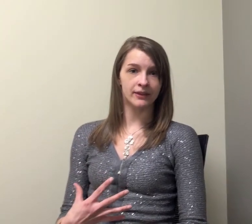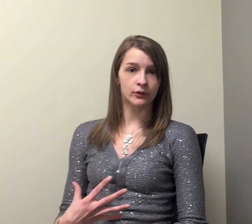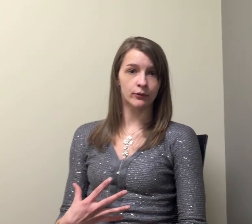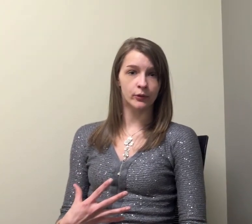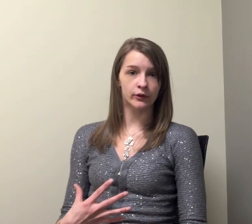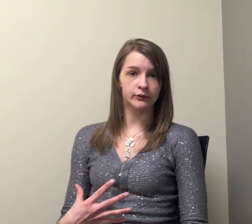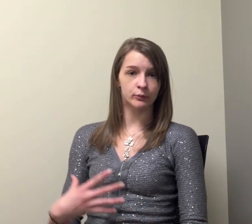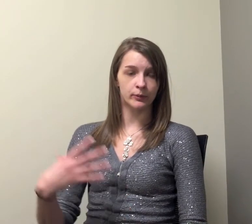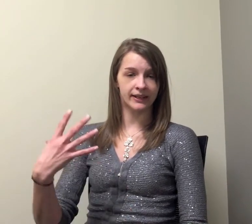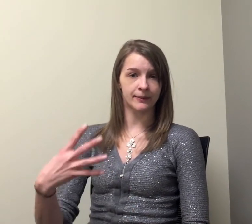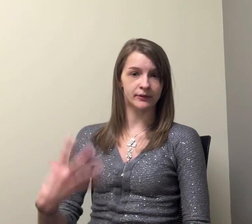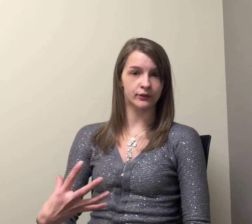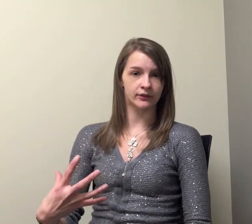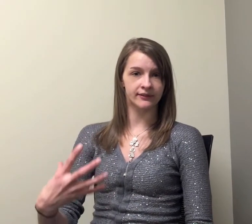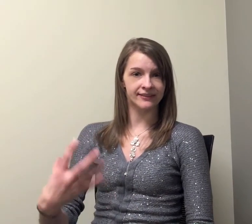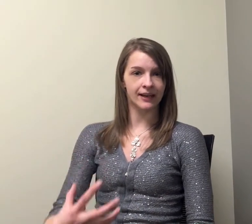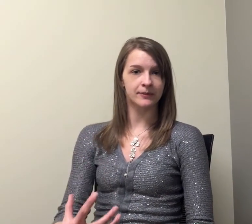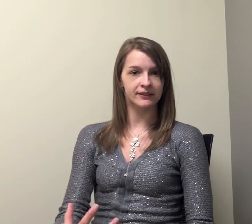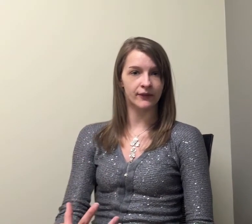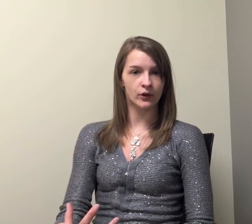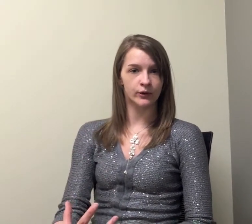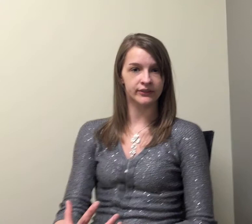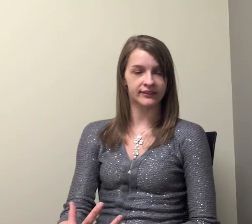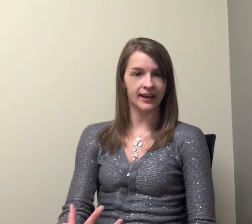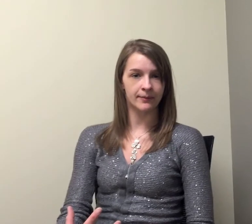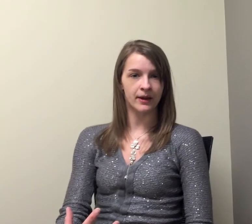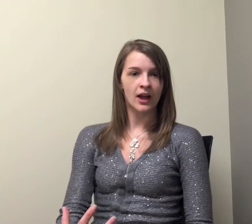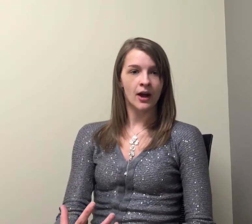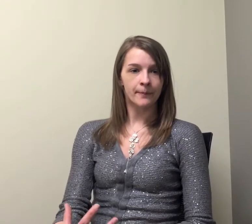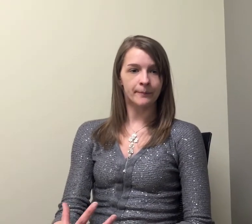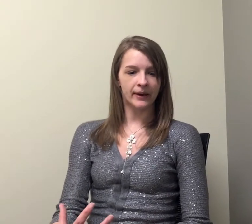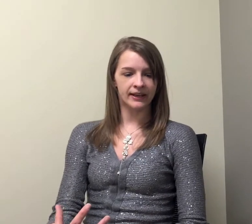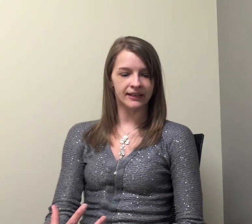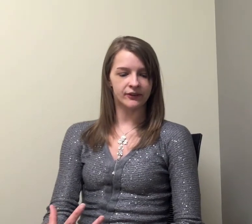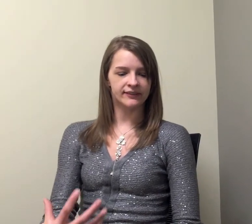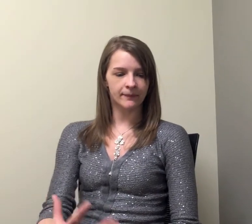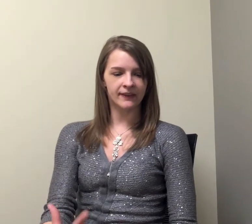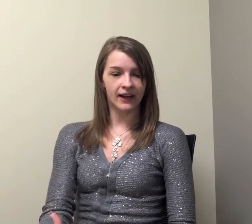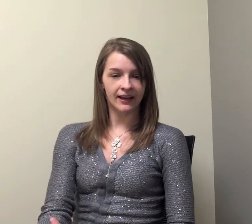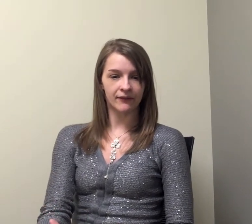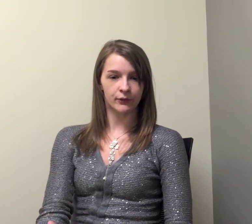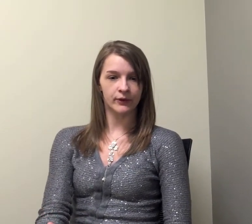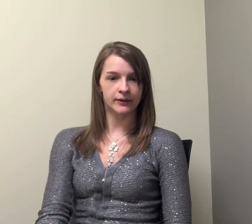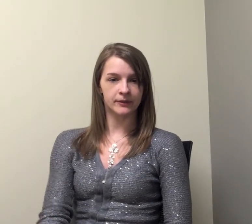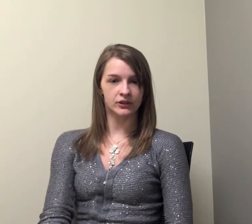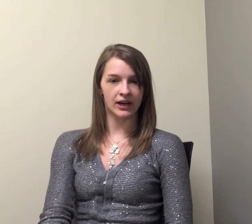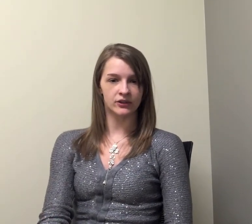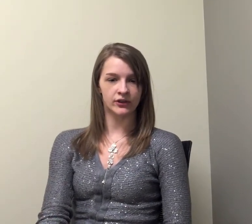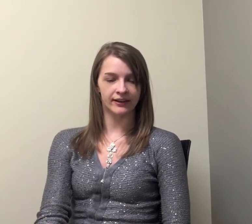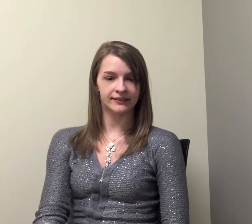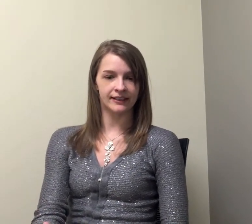departmental rules. We keep certain segments of the course the same. But if it's something that I have the freedom to change and I see